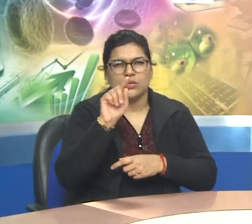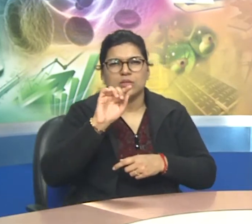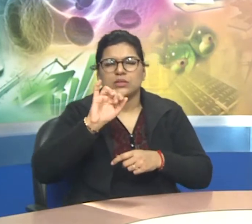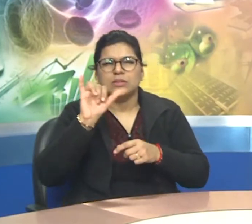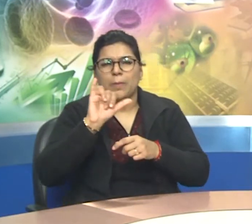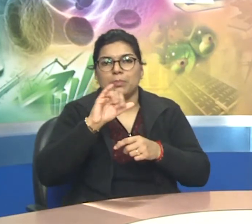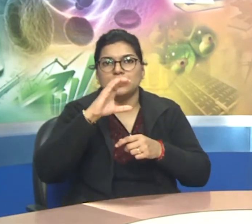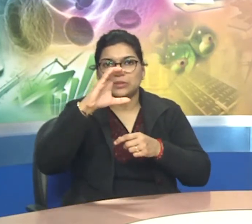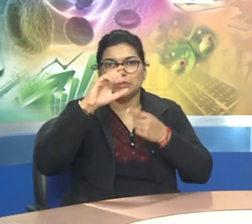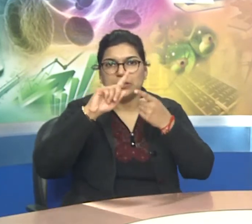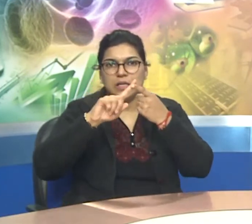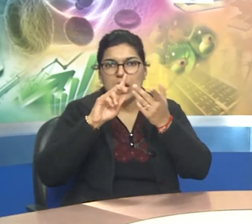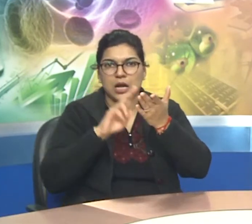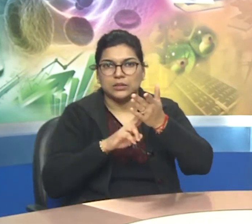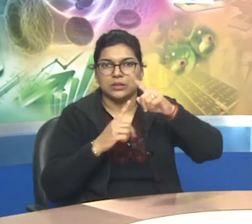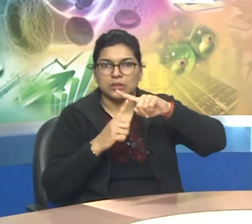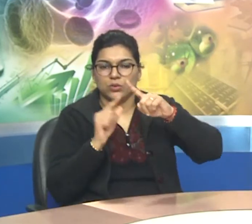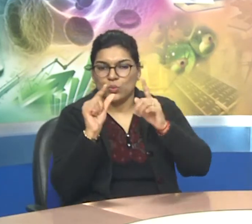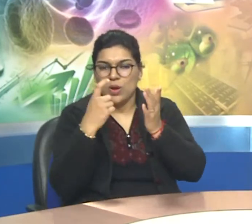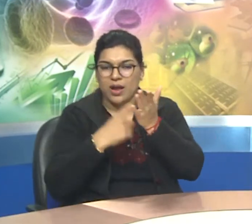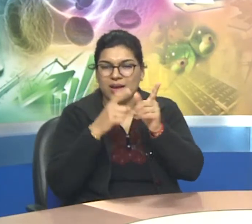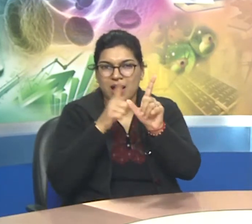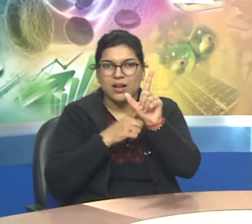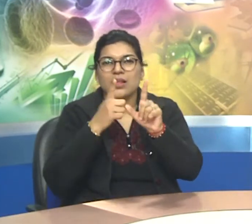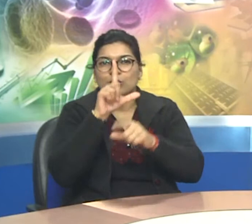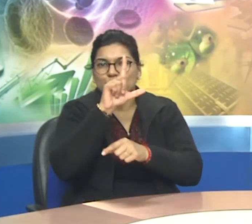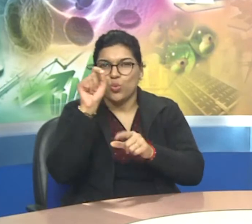waste material recycled.